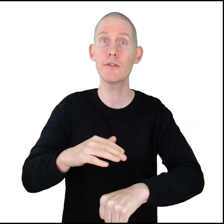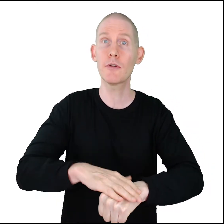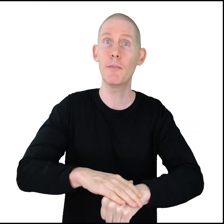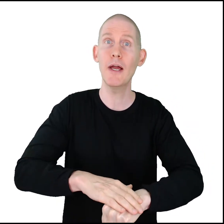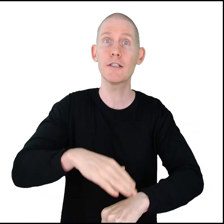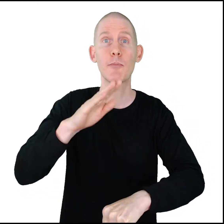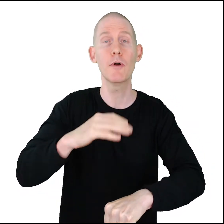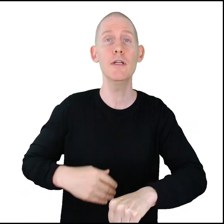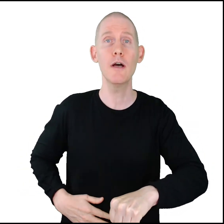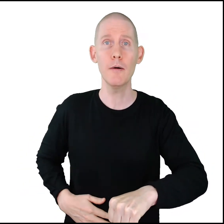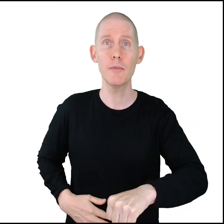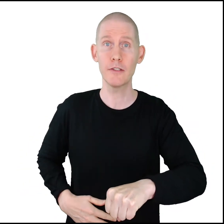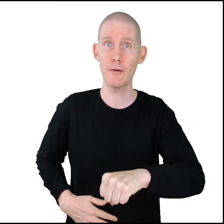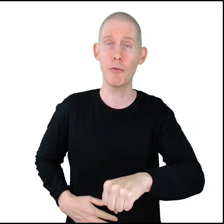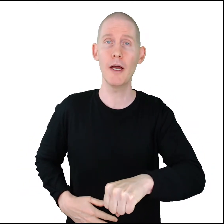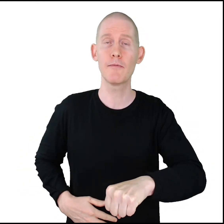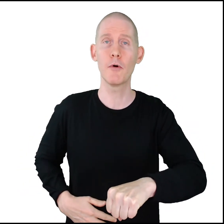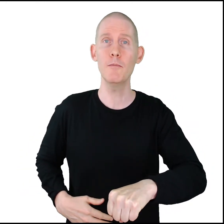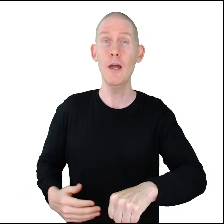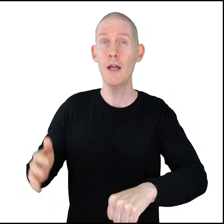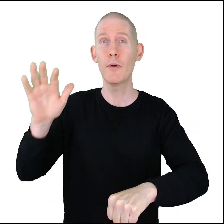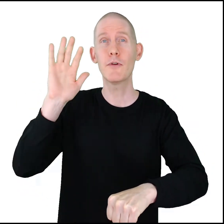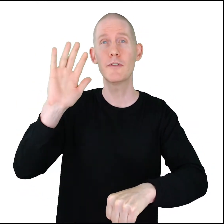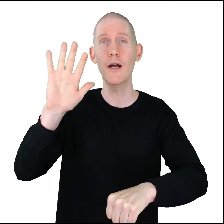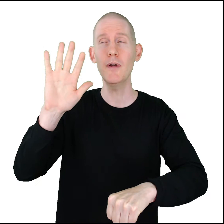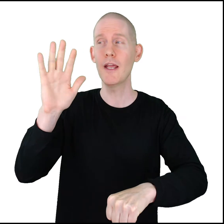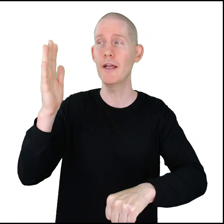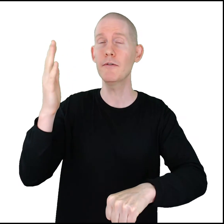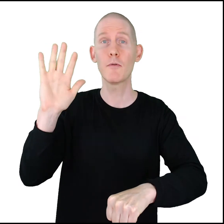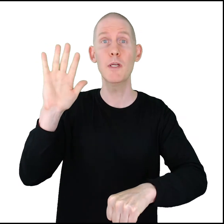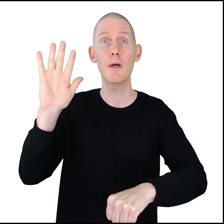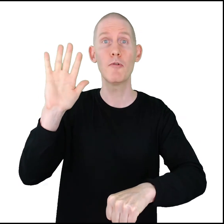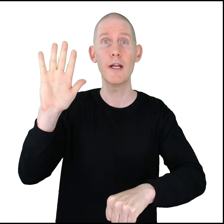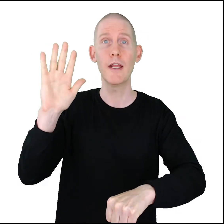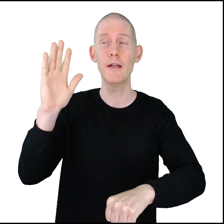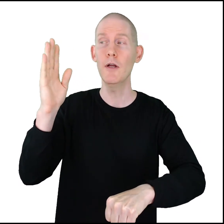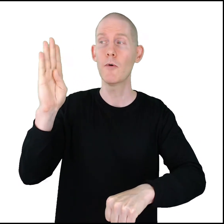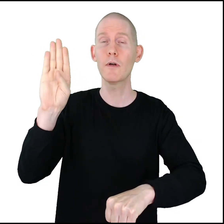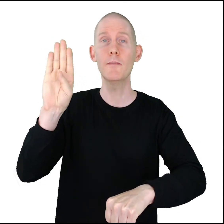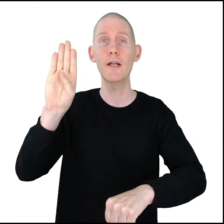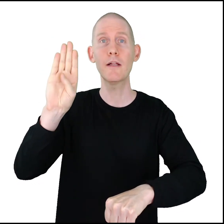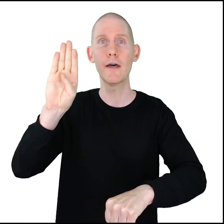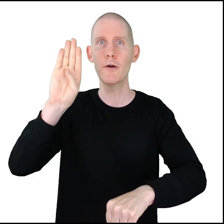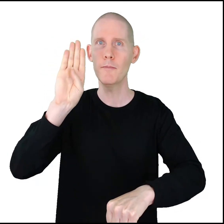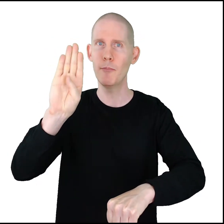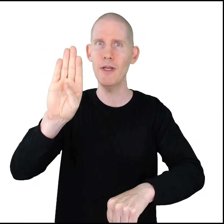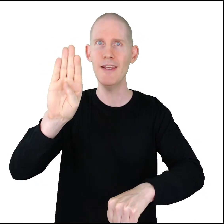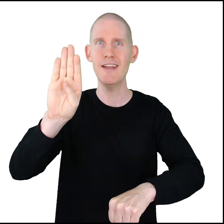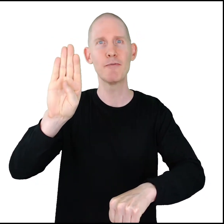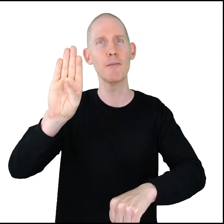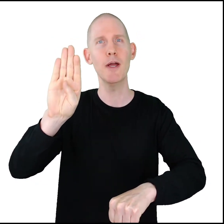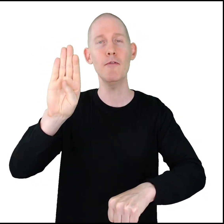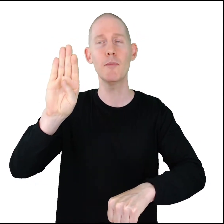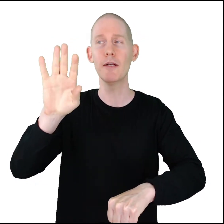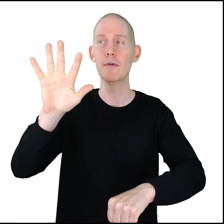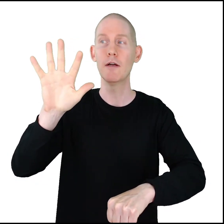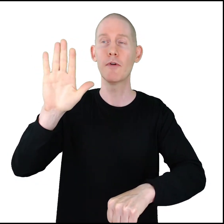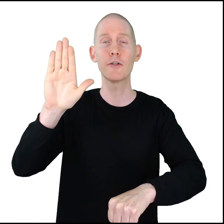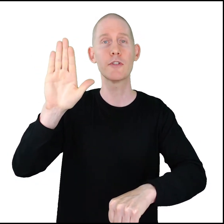so the back's pointing up. That's our platform. With your dominant hand, for me, my right hand, we're going to make the letter B from the alphabet. Fingers